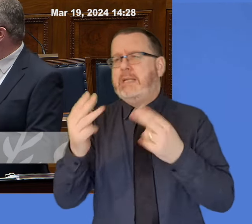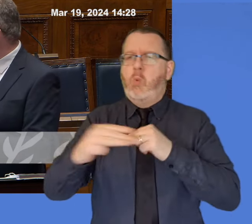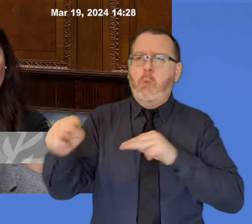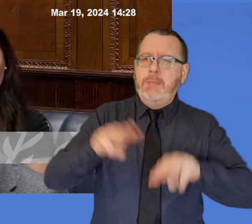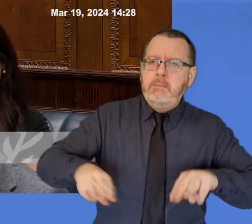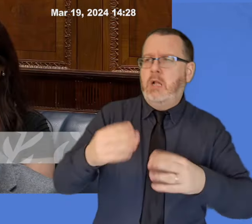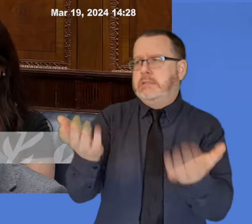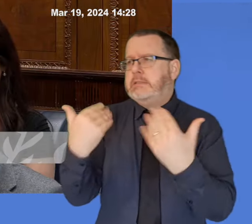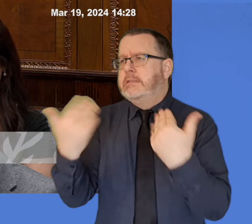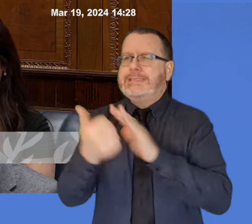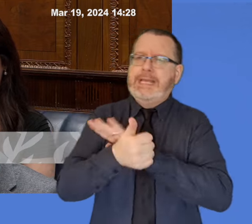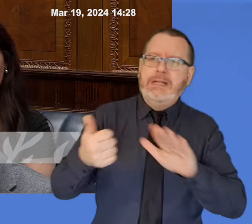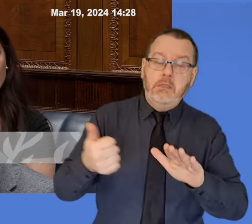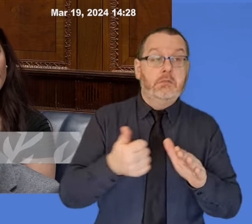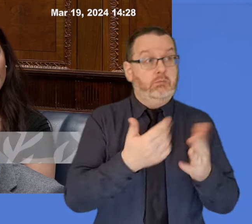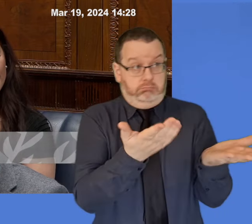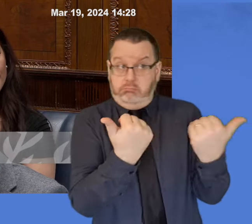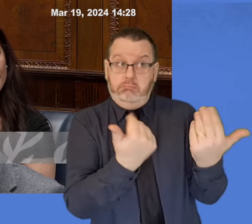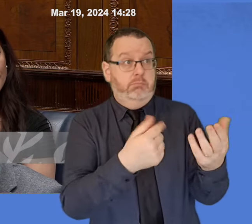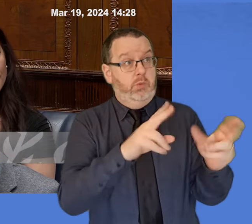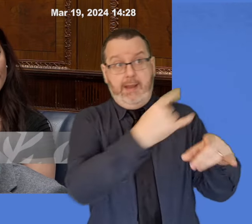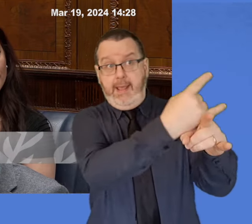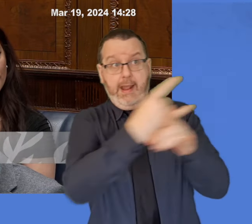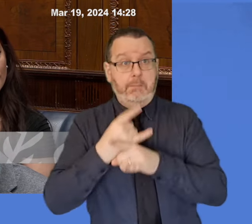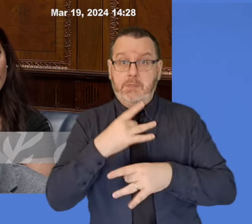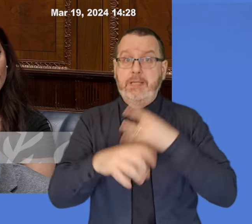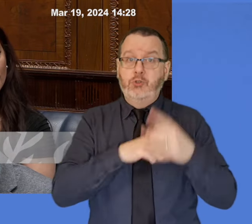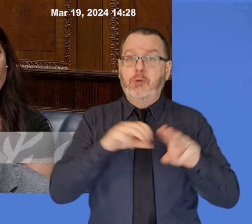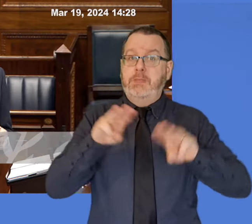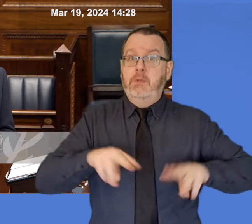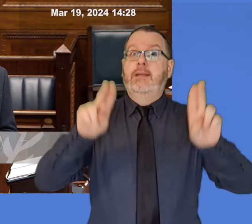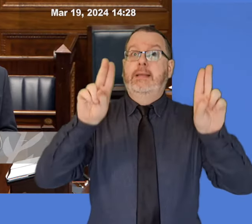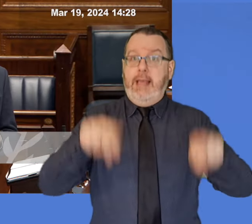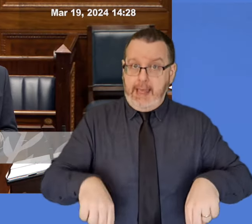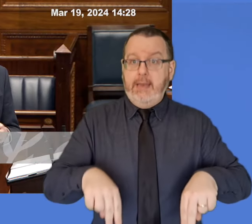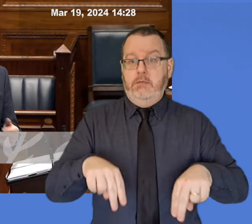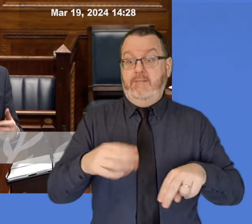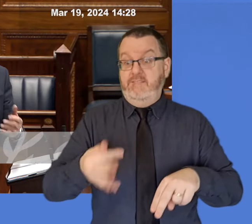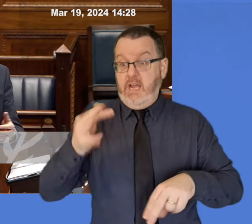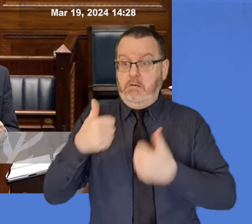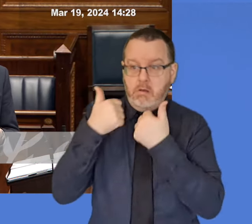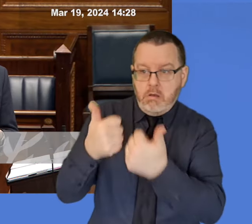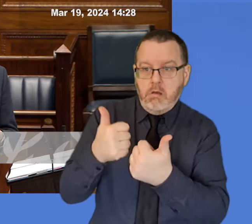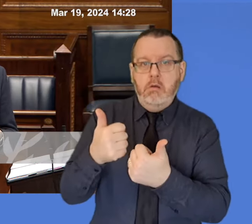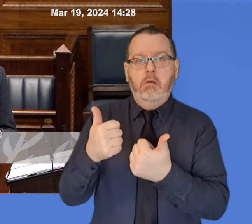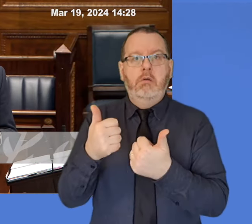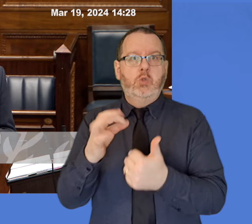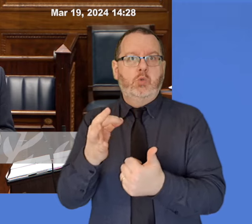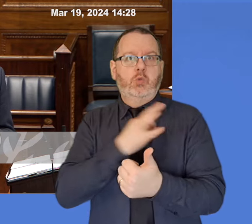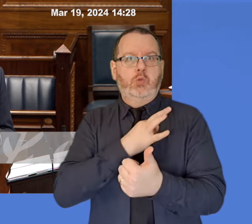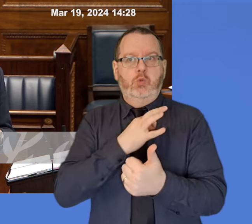they can't get the people that they need. They need more people, they need more people with skills. So they have a contribution to make to ensuring that people can